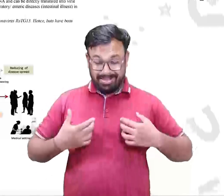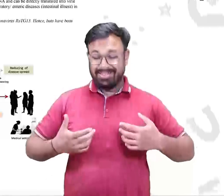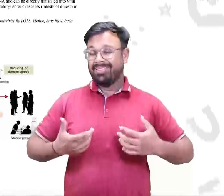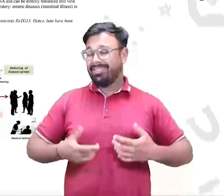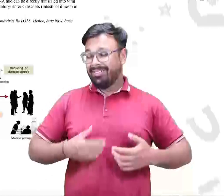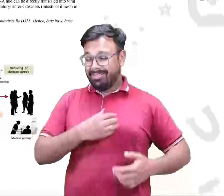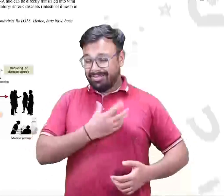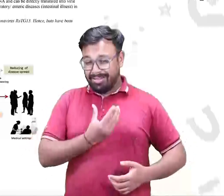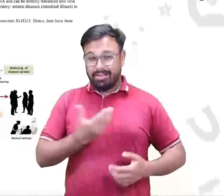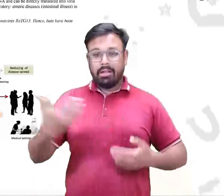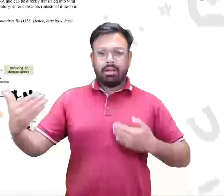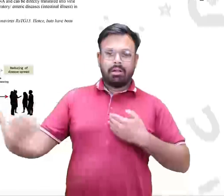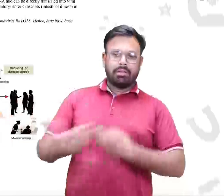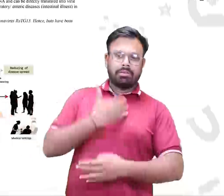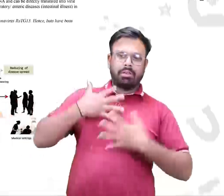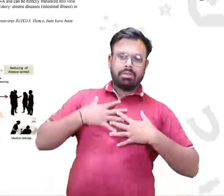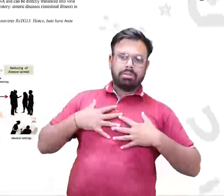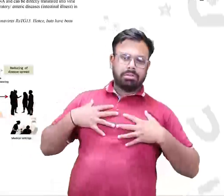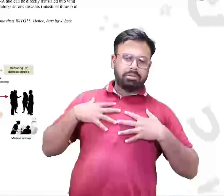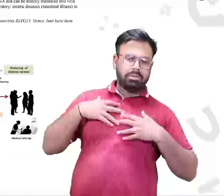and many more.